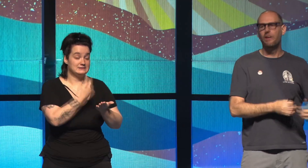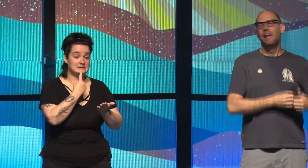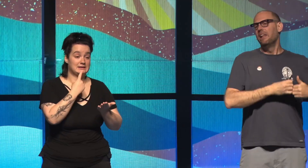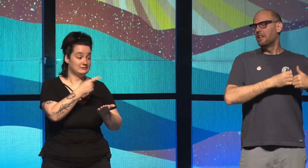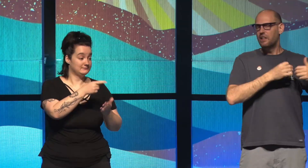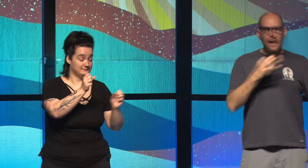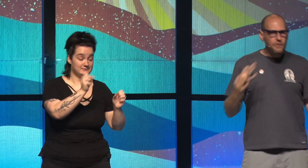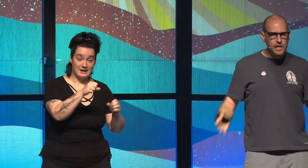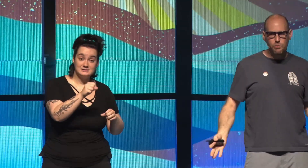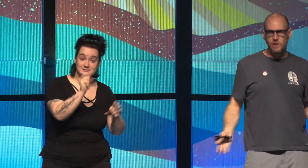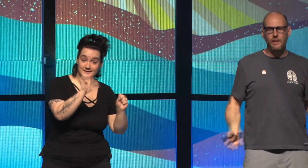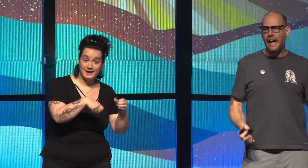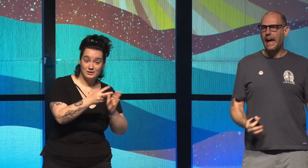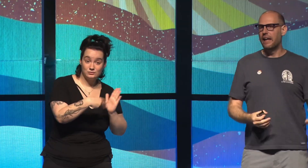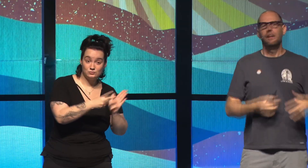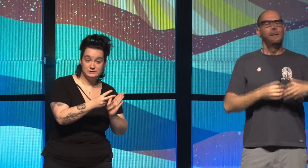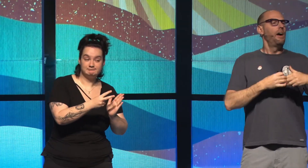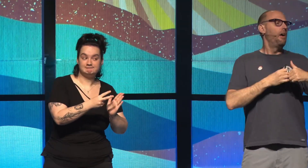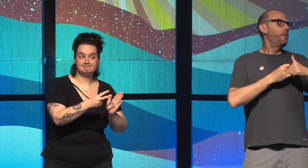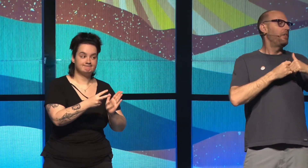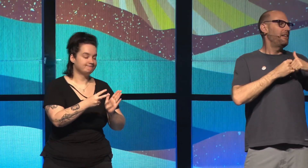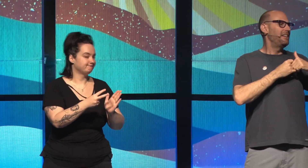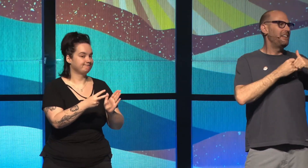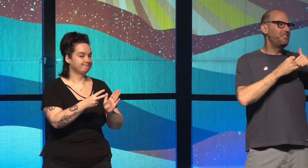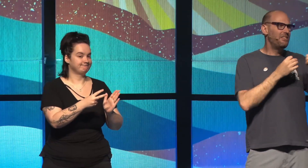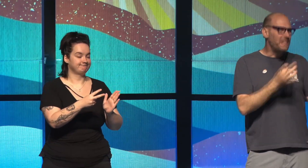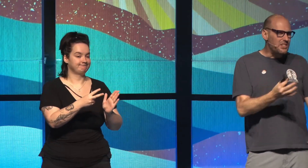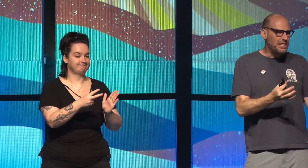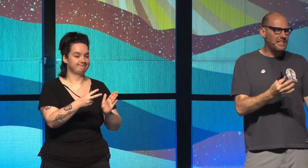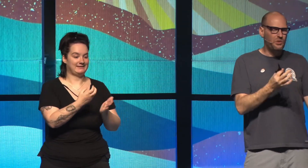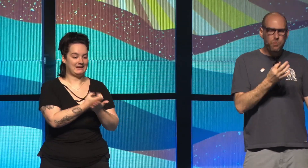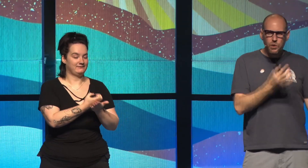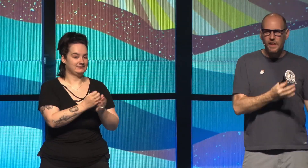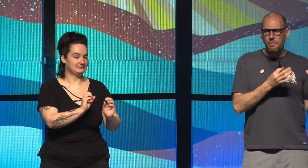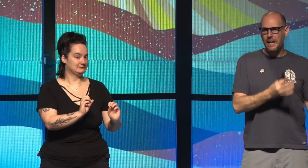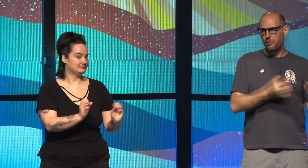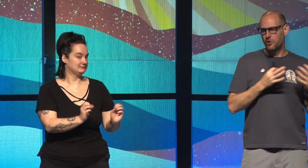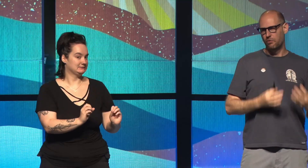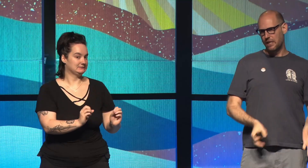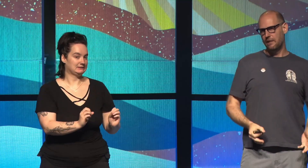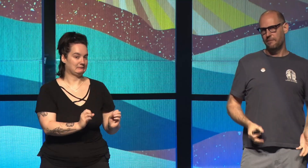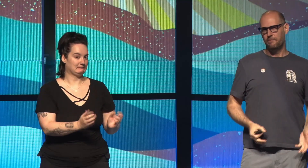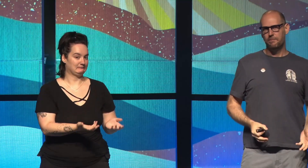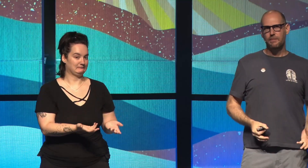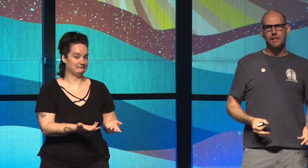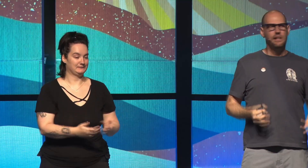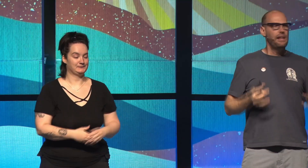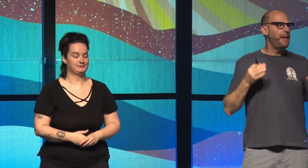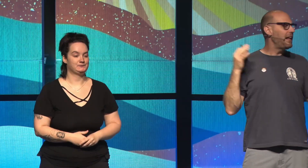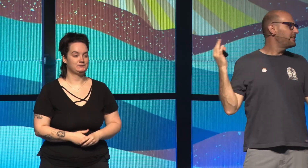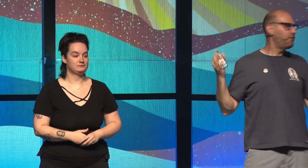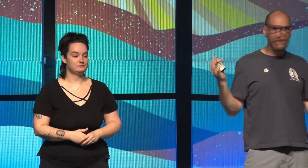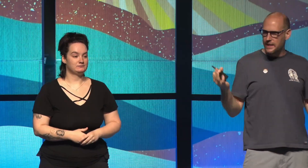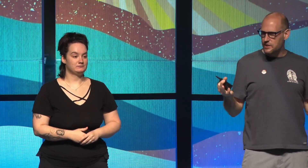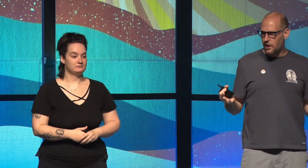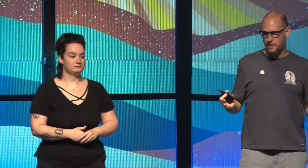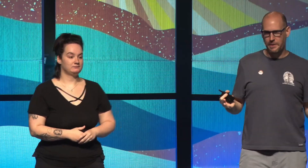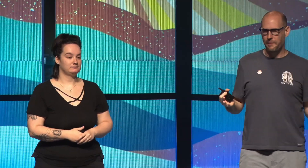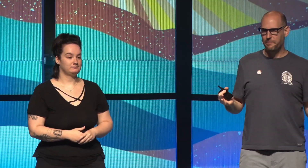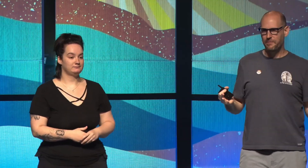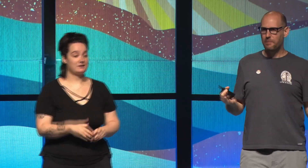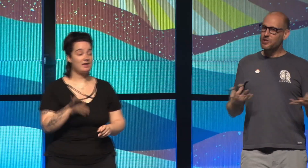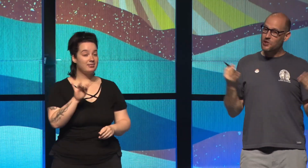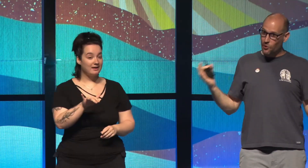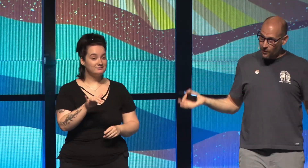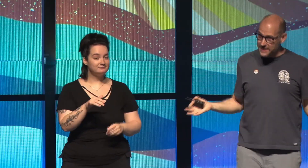know of, the life that he would have had, that Jesus would have been able to read. And that's a fun thing to talk